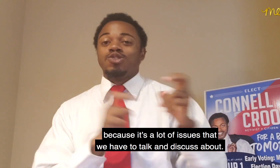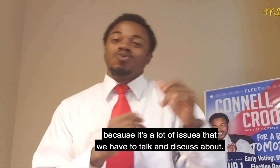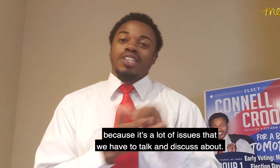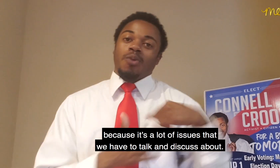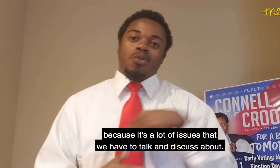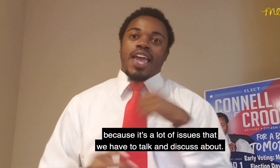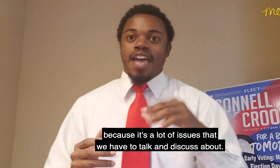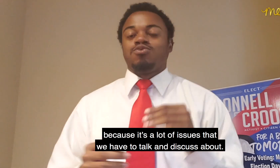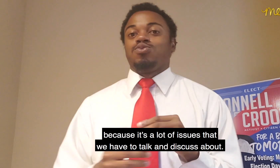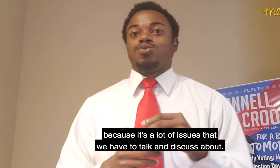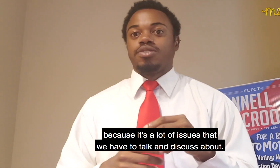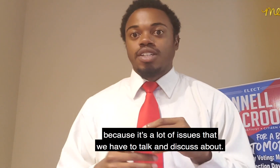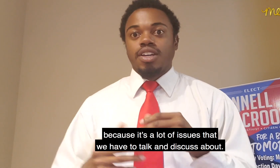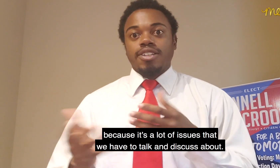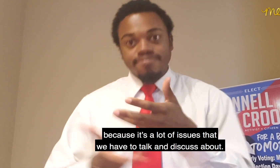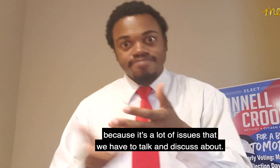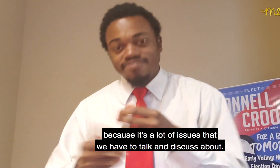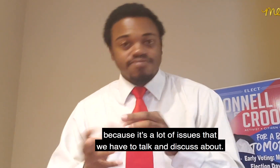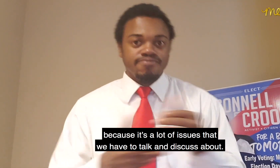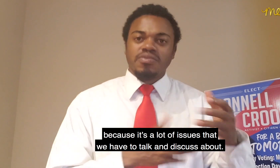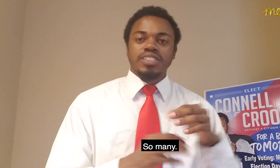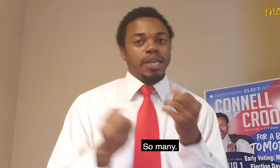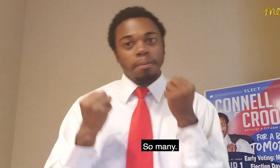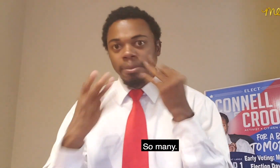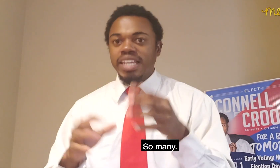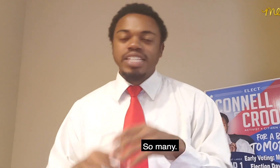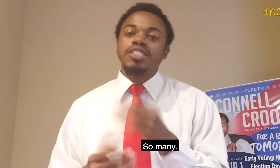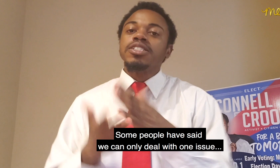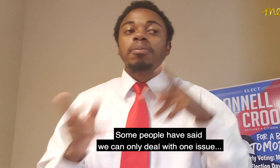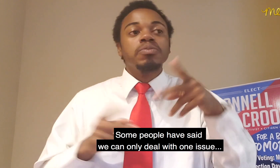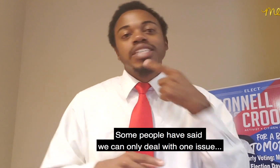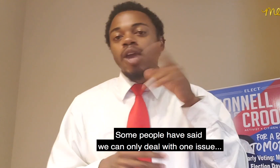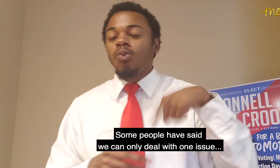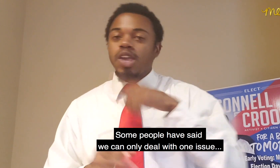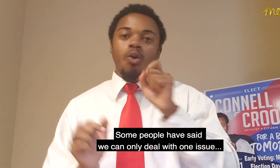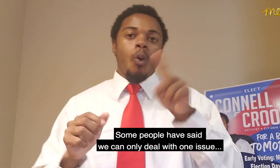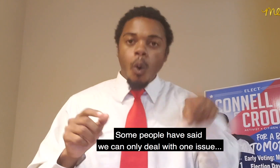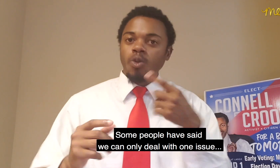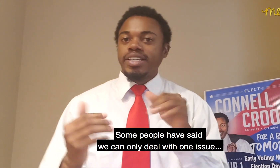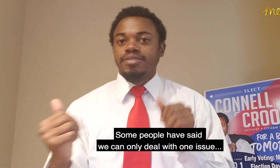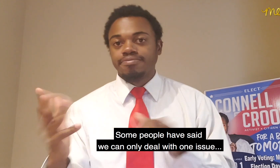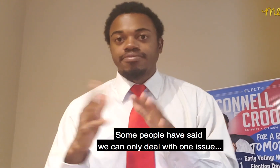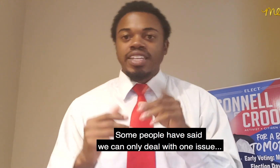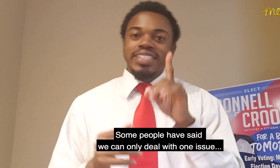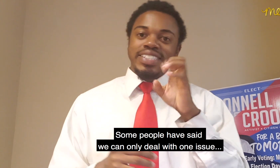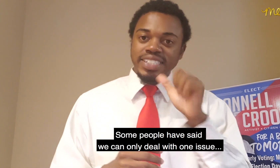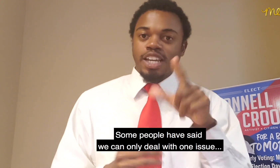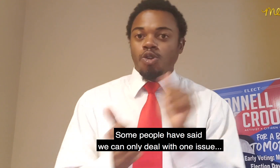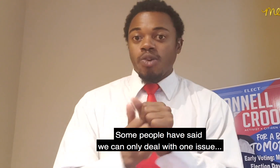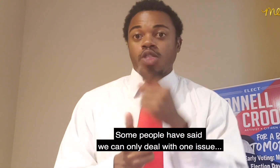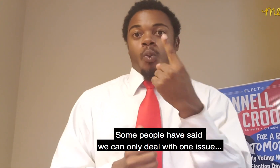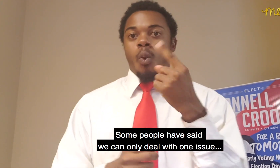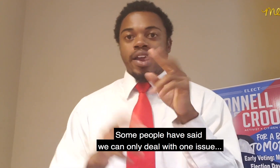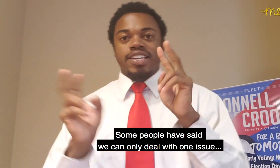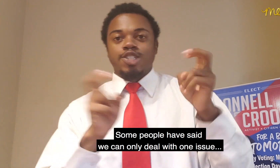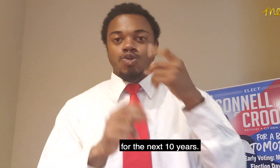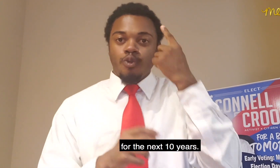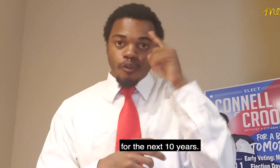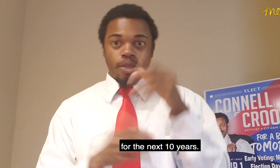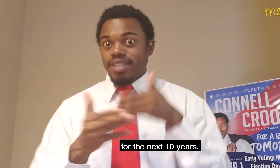Because it's a lot of issues that we have to talk and discuss about. So many. Some people have said we can only deal with one issue